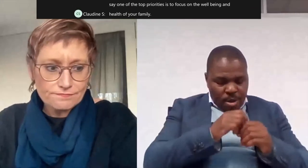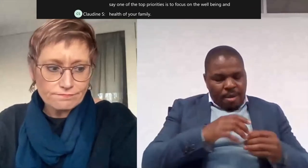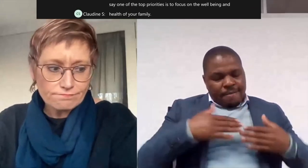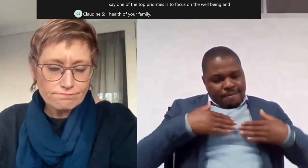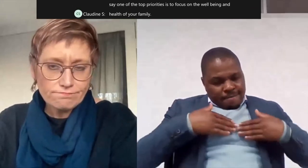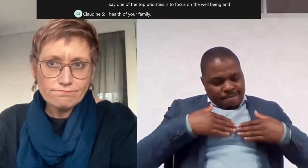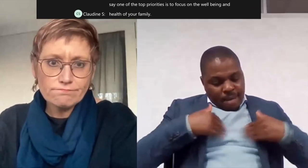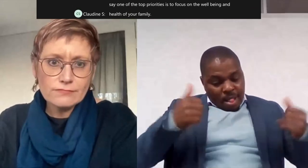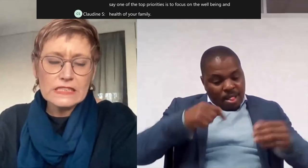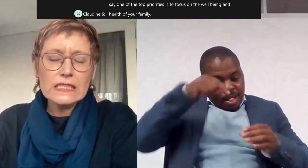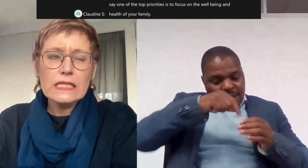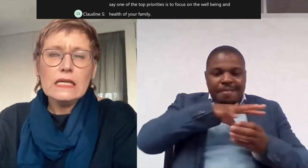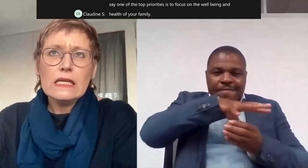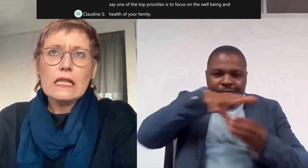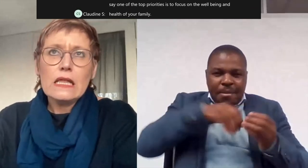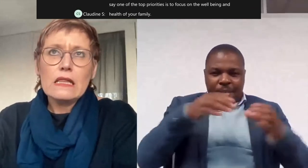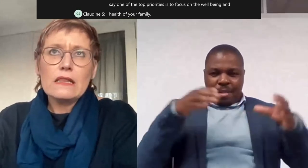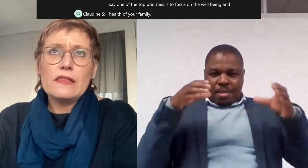family.